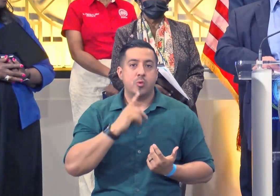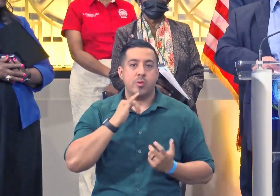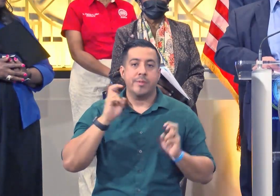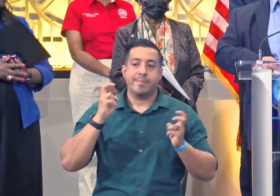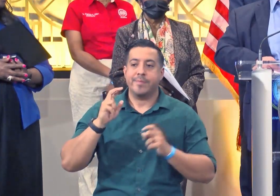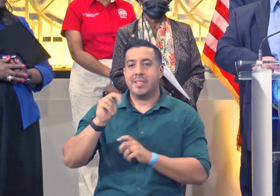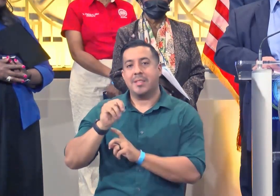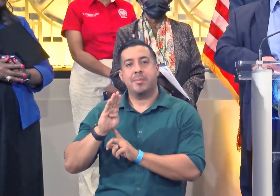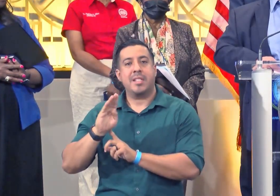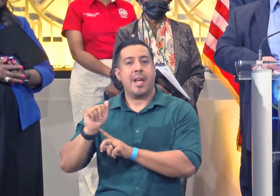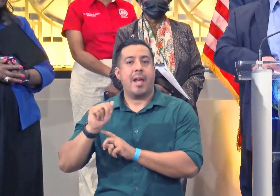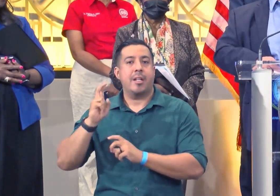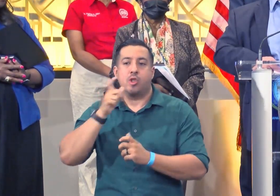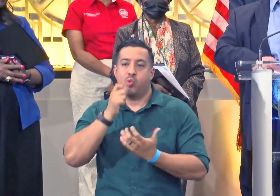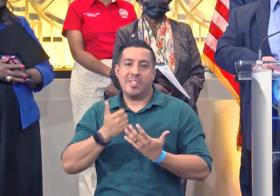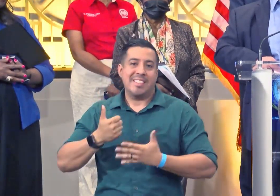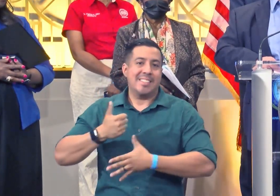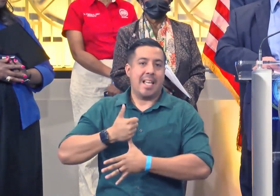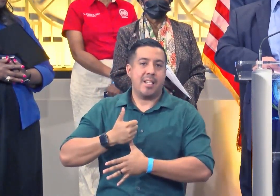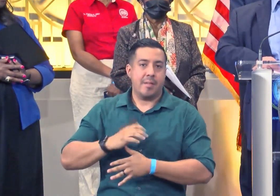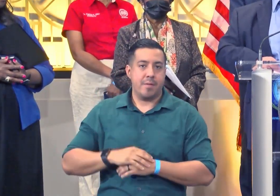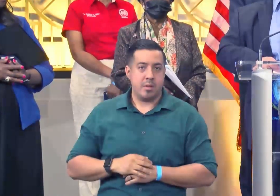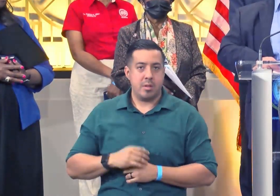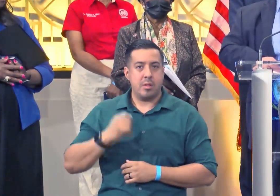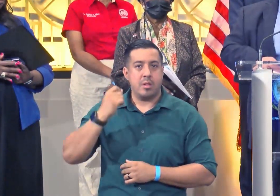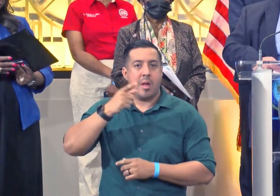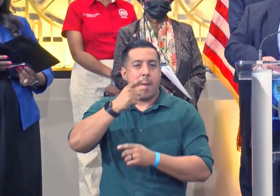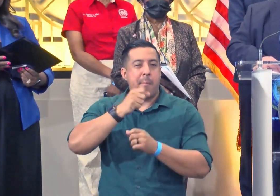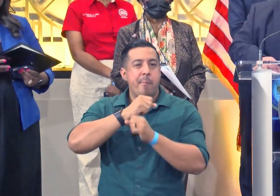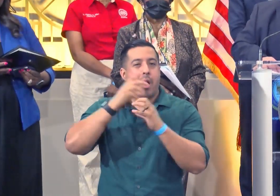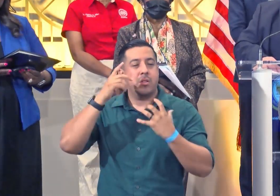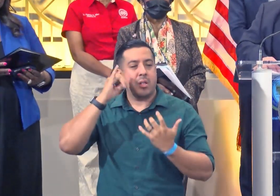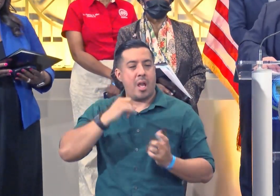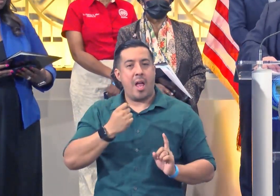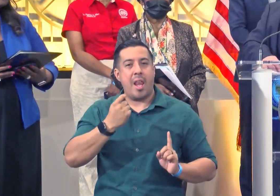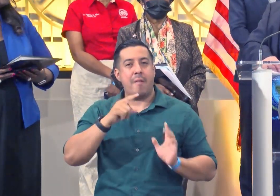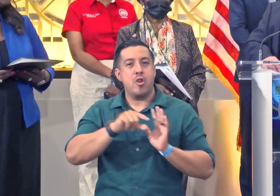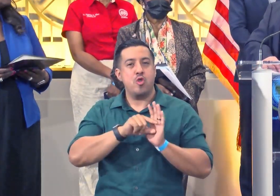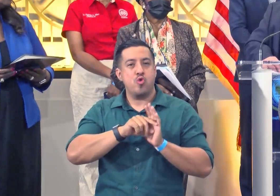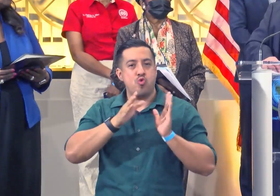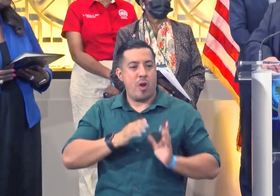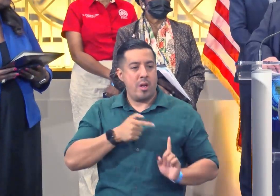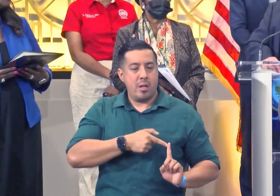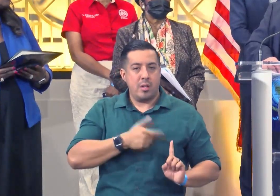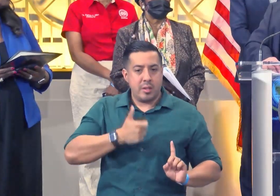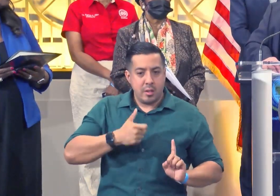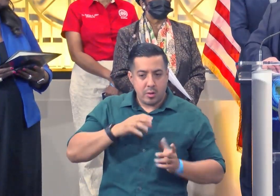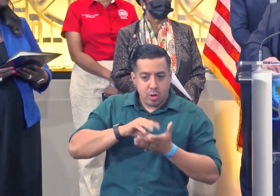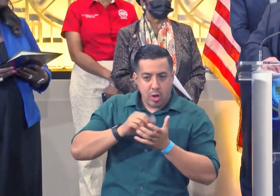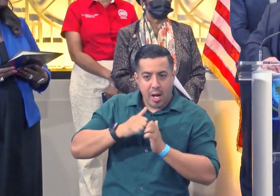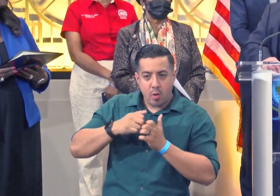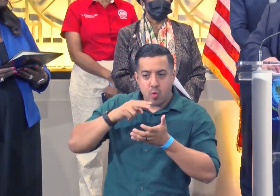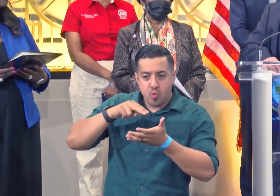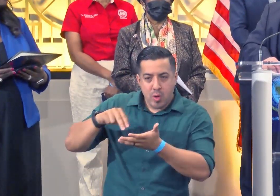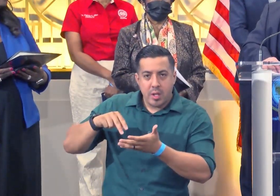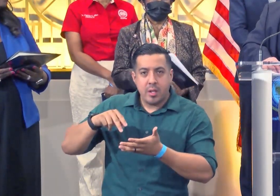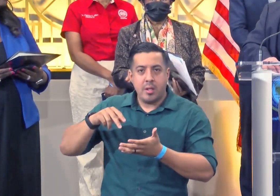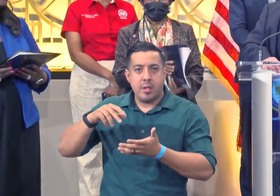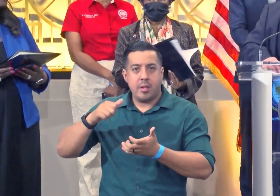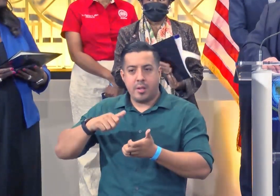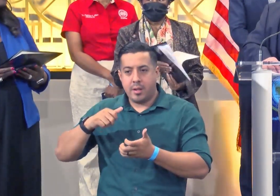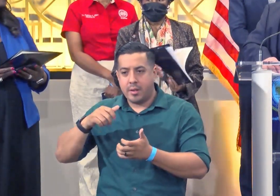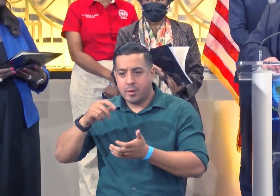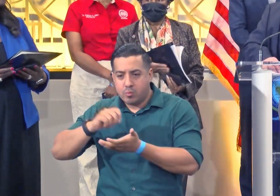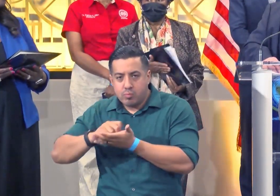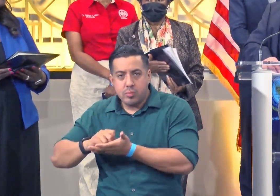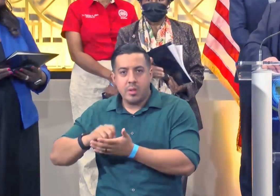MBA executive. Just imagine an 11th grader being able to learn to read a financial statement. Yay. Know